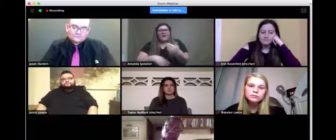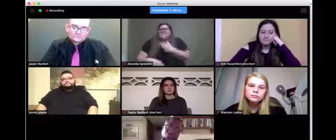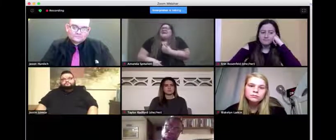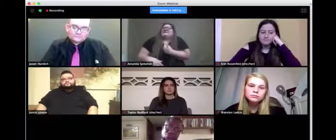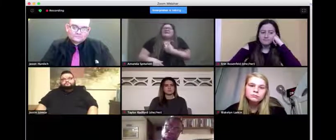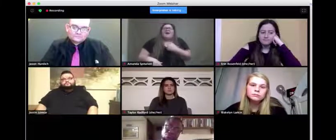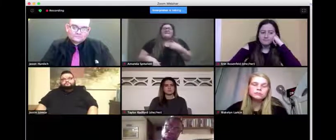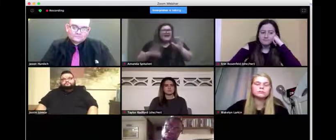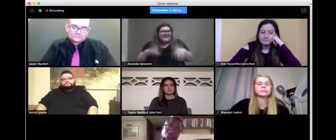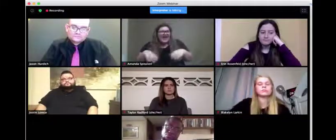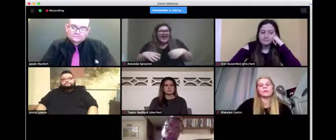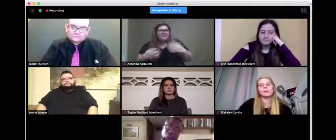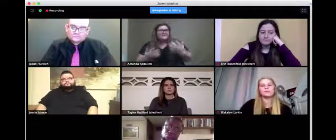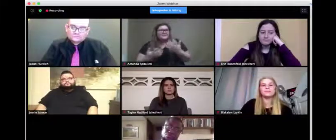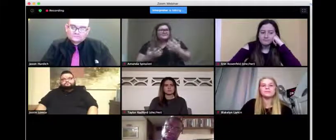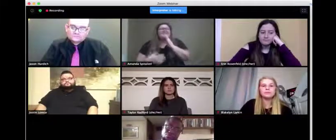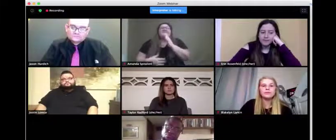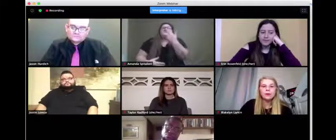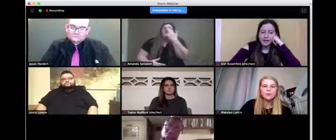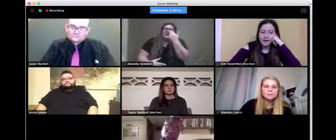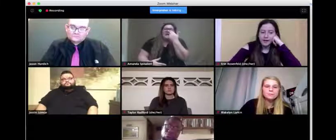and you just be yourself.